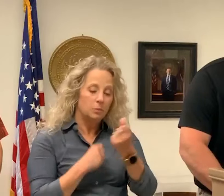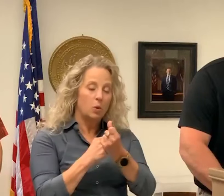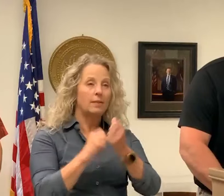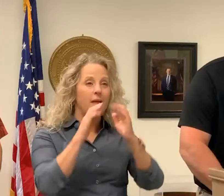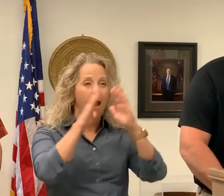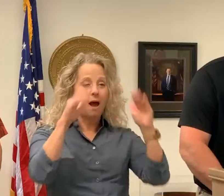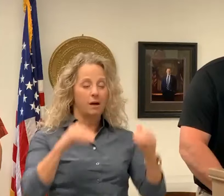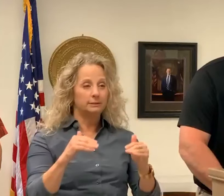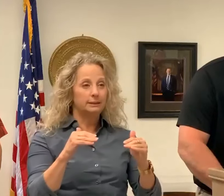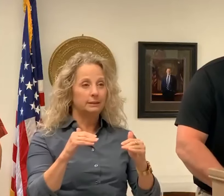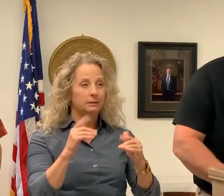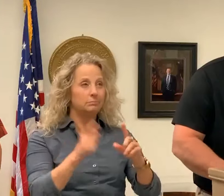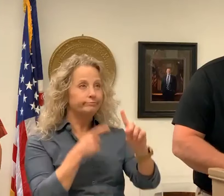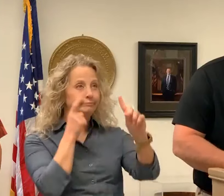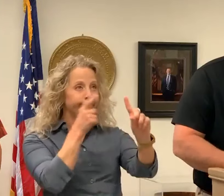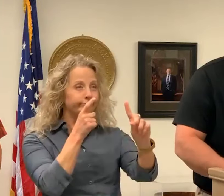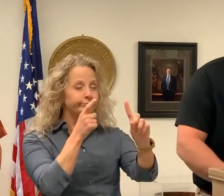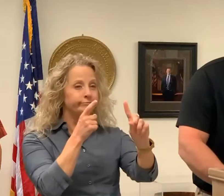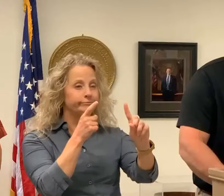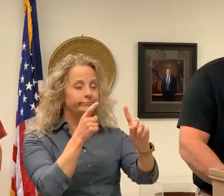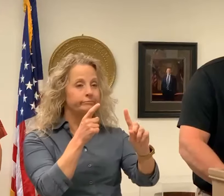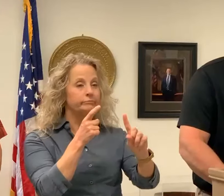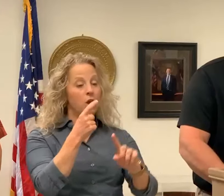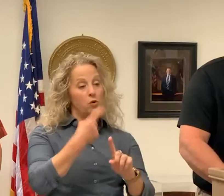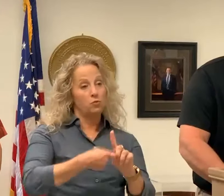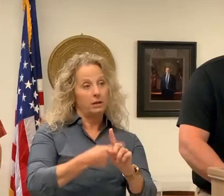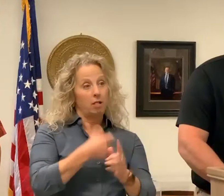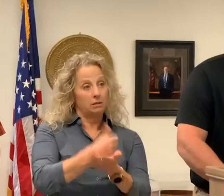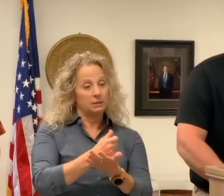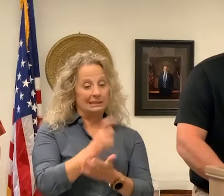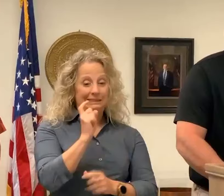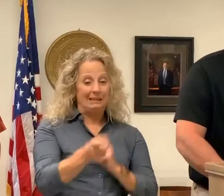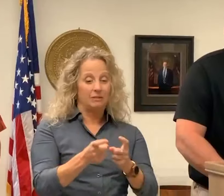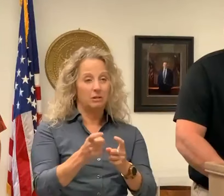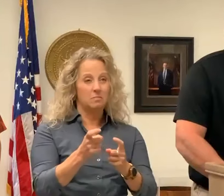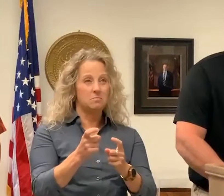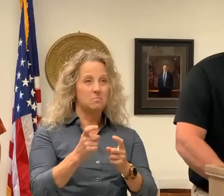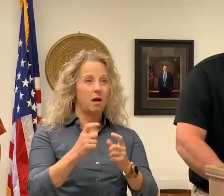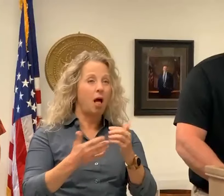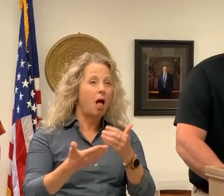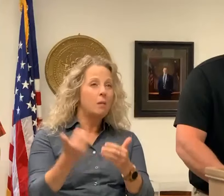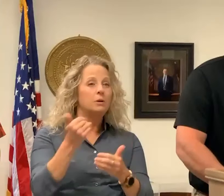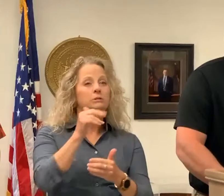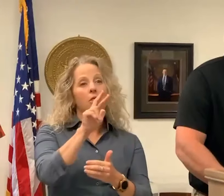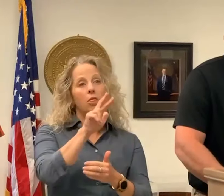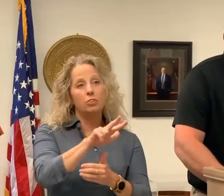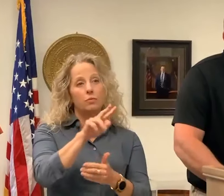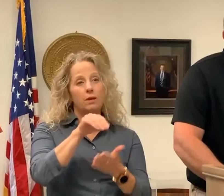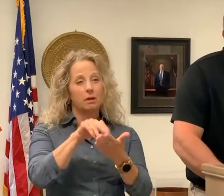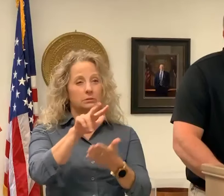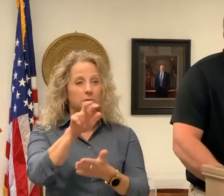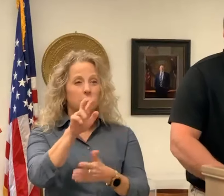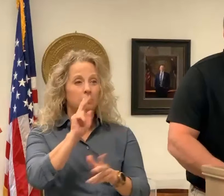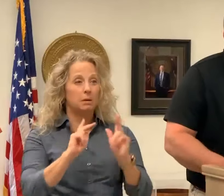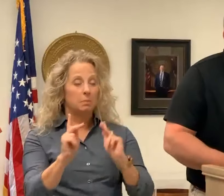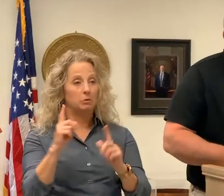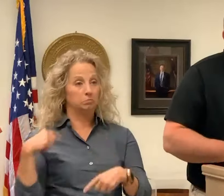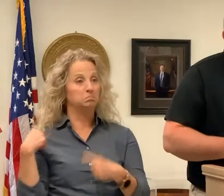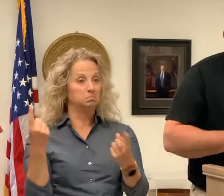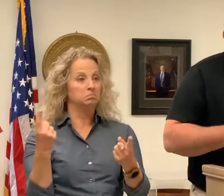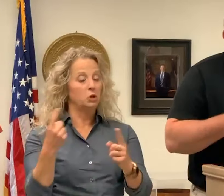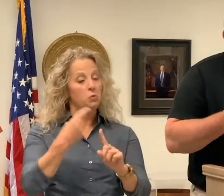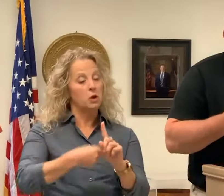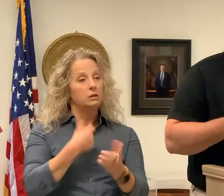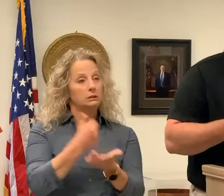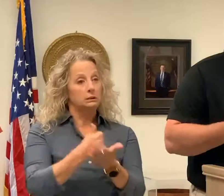mission. And we've already given rental assistance to almost 3,300 people thus far. That rental